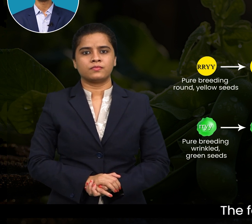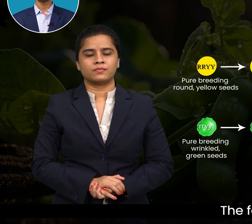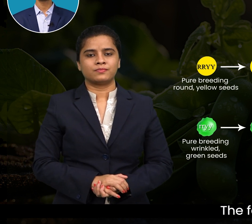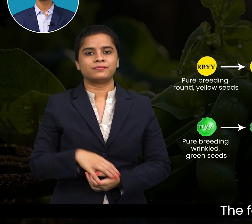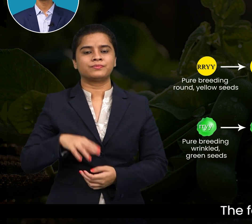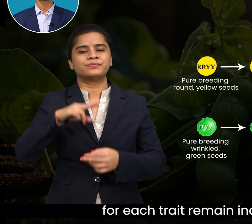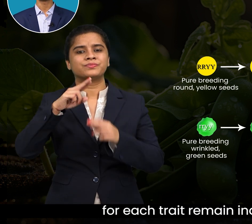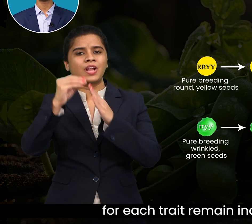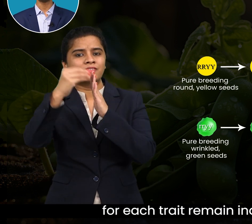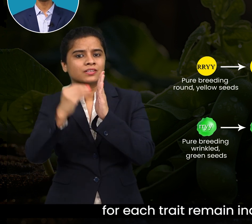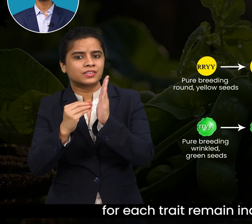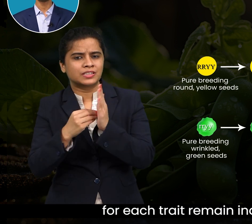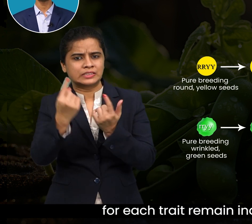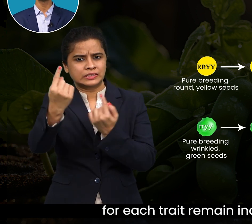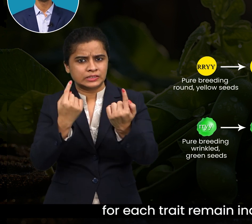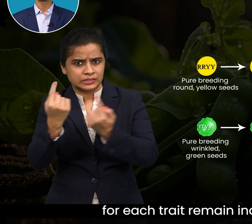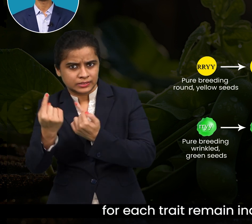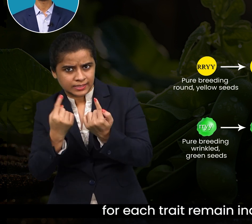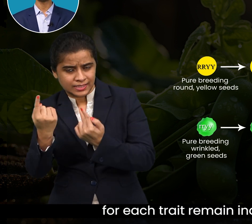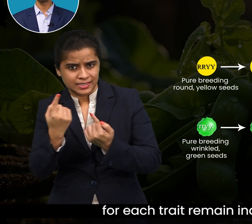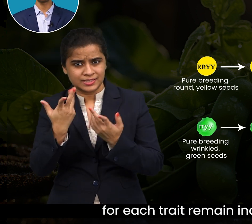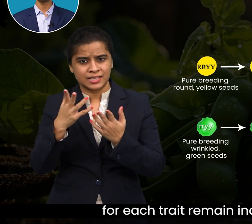The factors for each trait